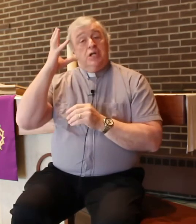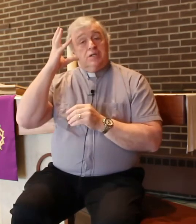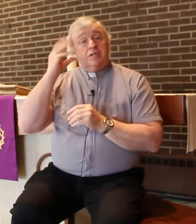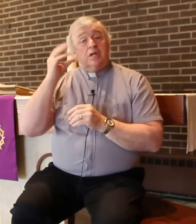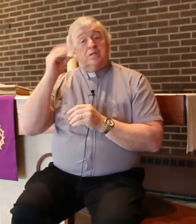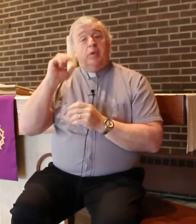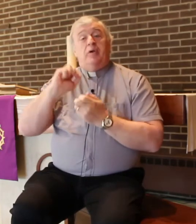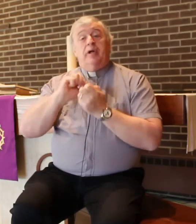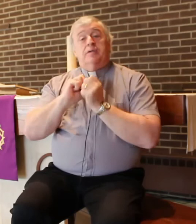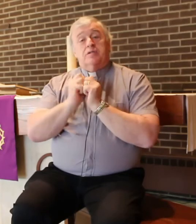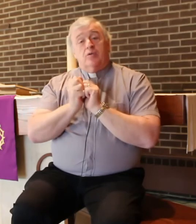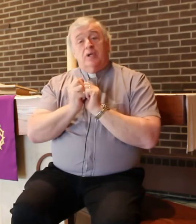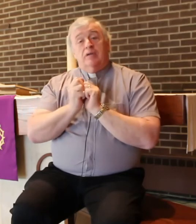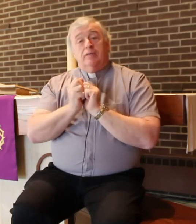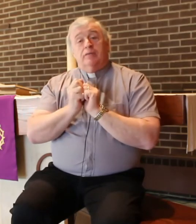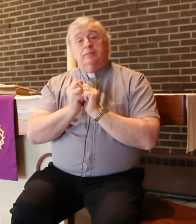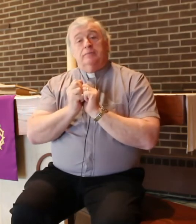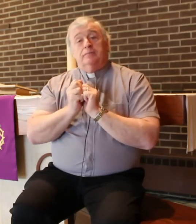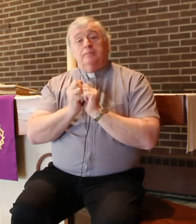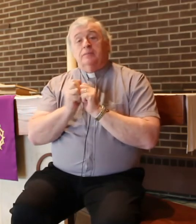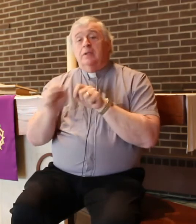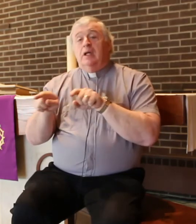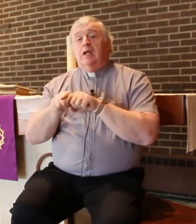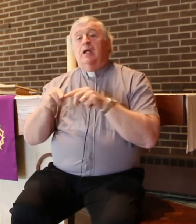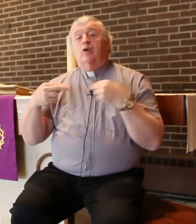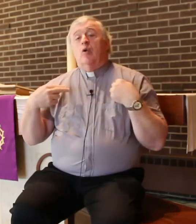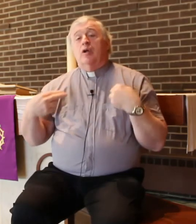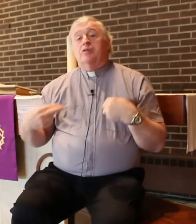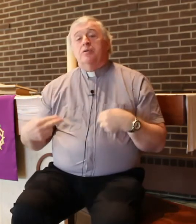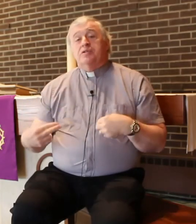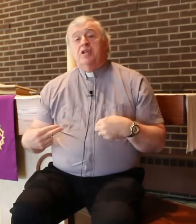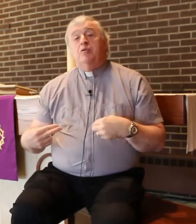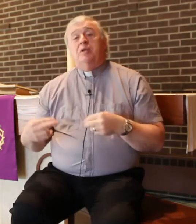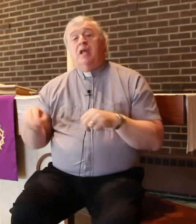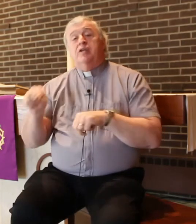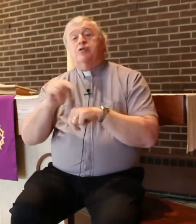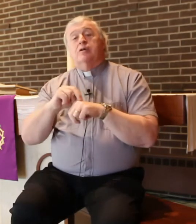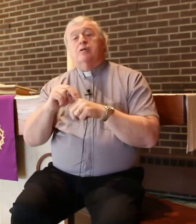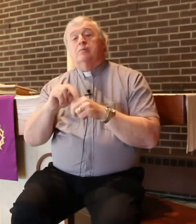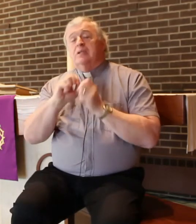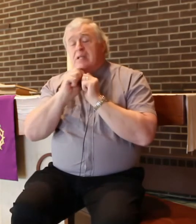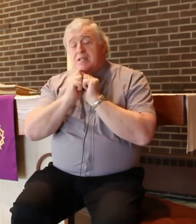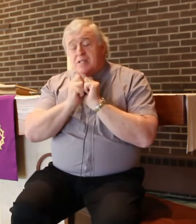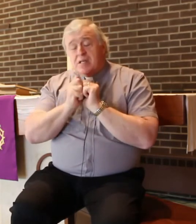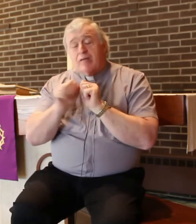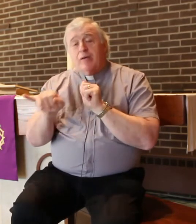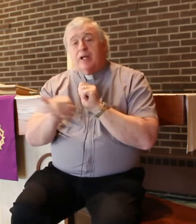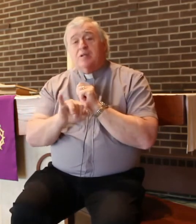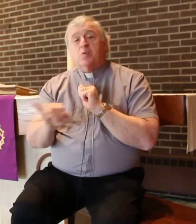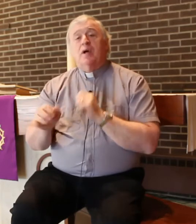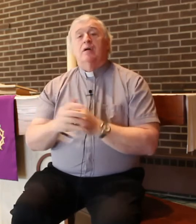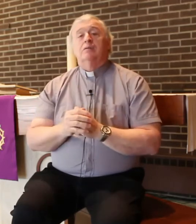Jesus experienced grief, and according to his human nature, suffering as well.